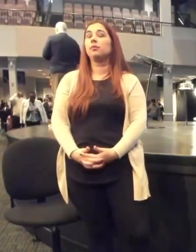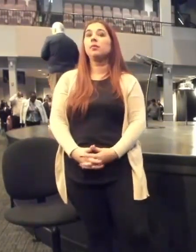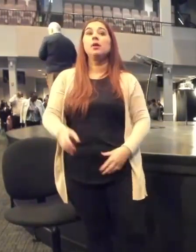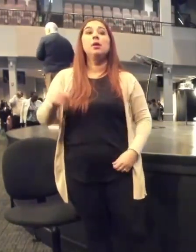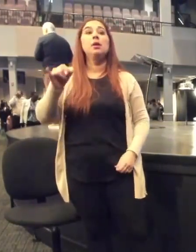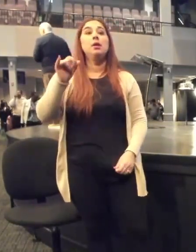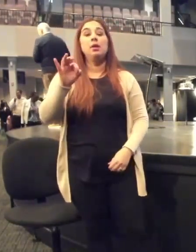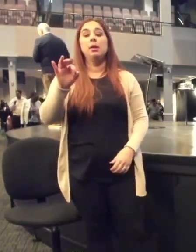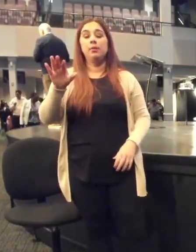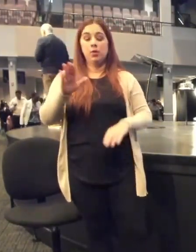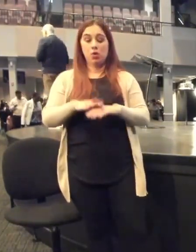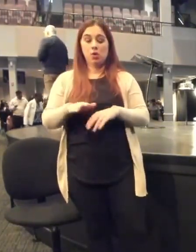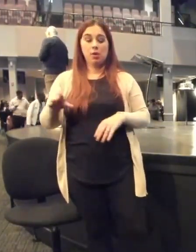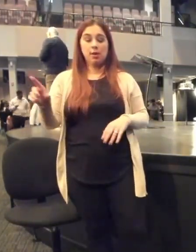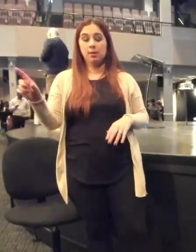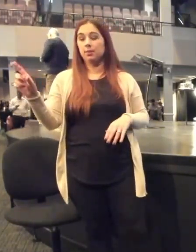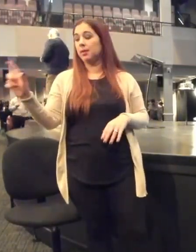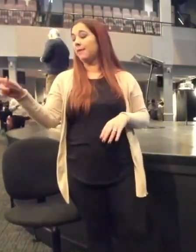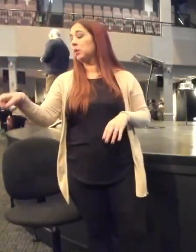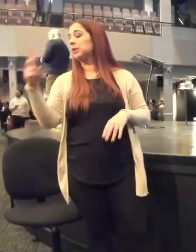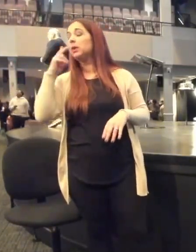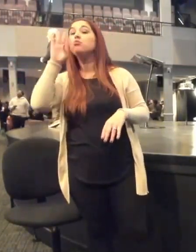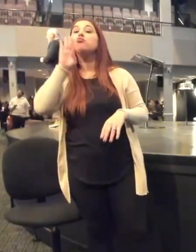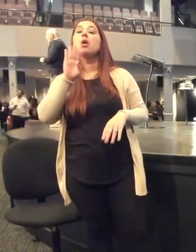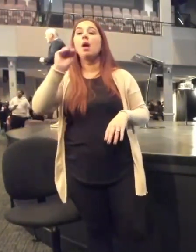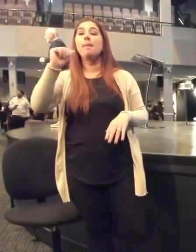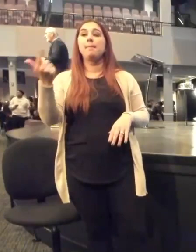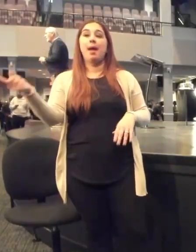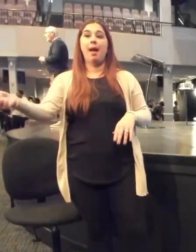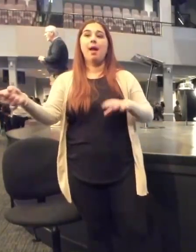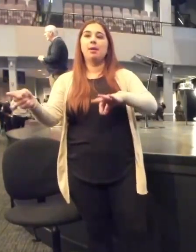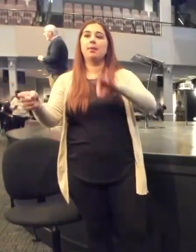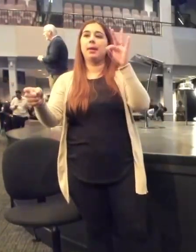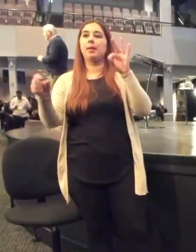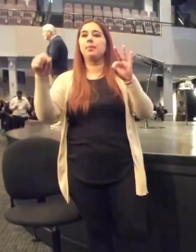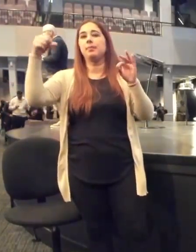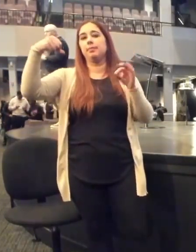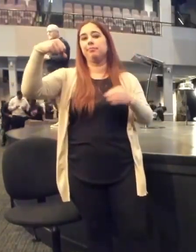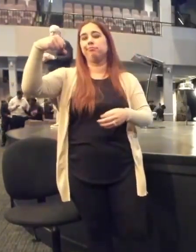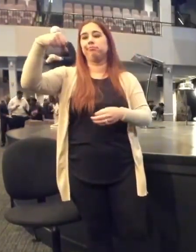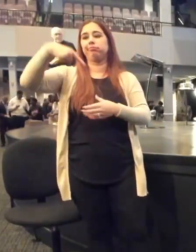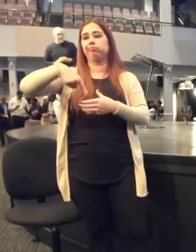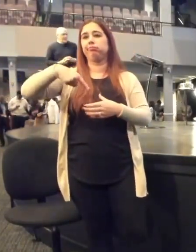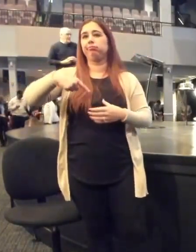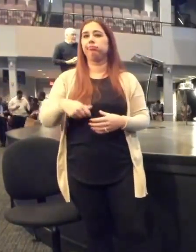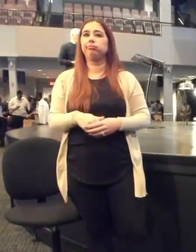If you're on the left-hand side of the aisle, there should be a brown bag that's still remaining there. You can pick up that brown bag and